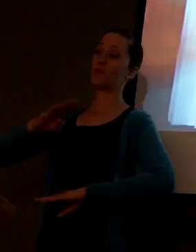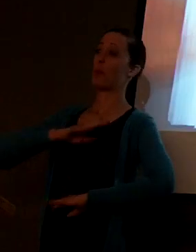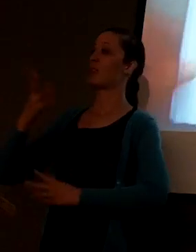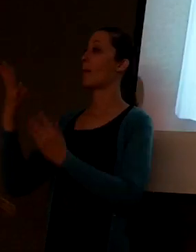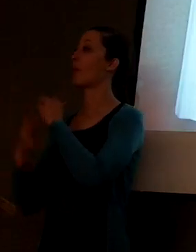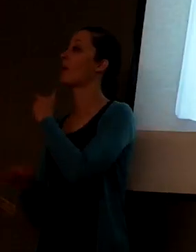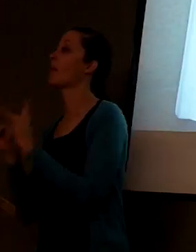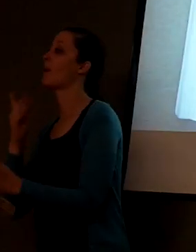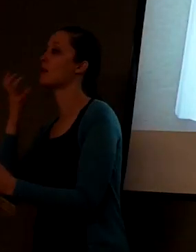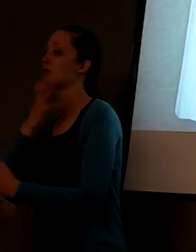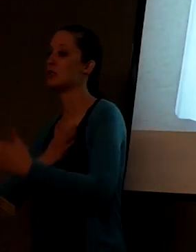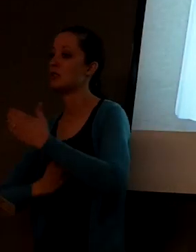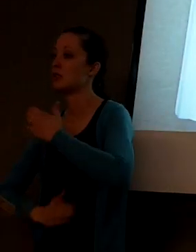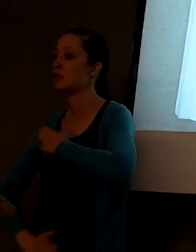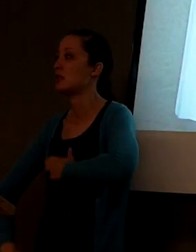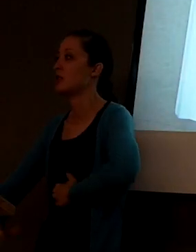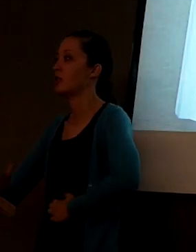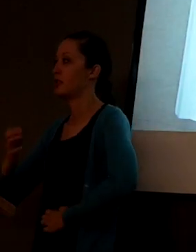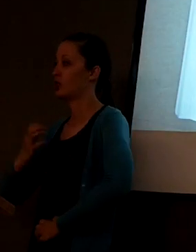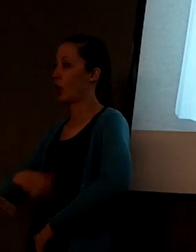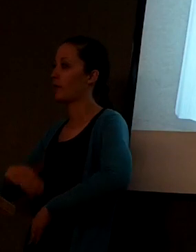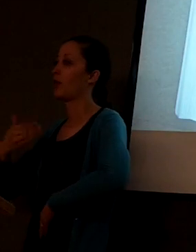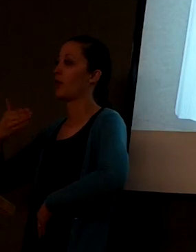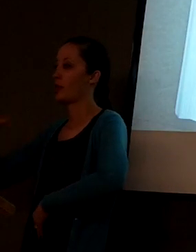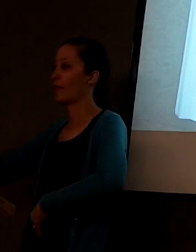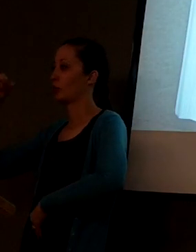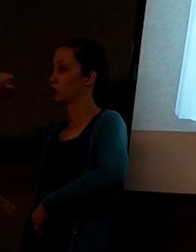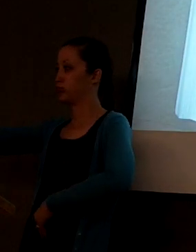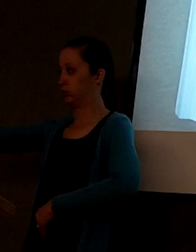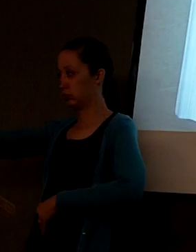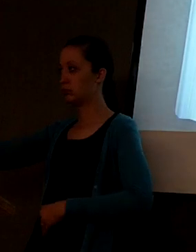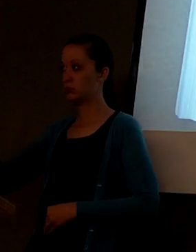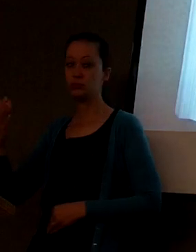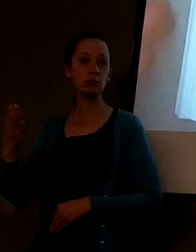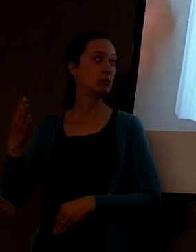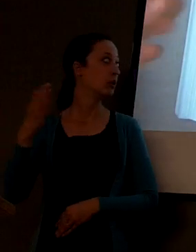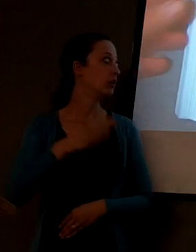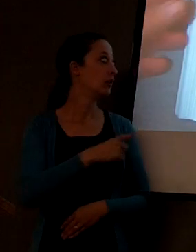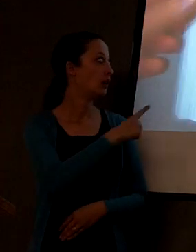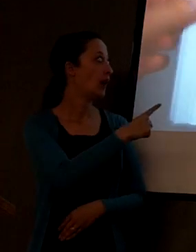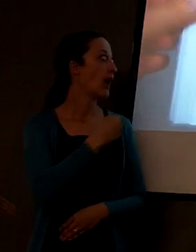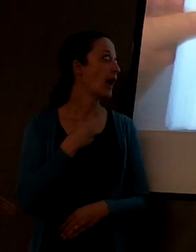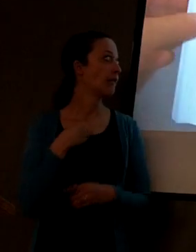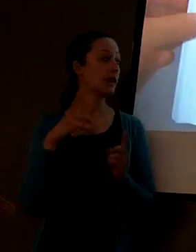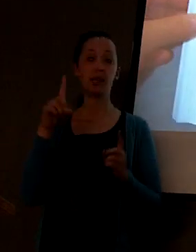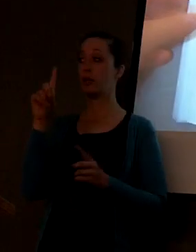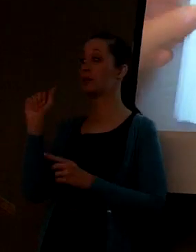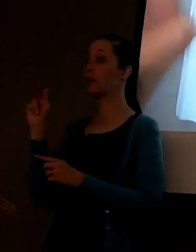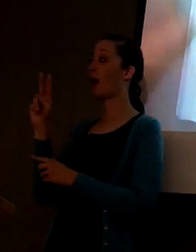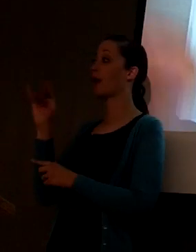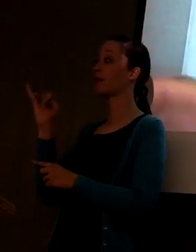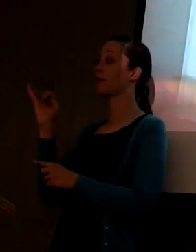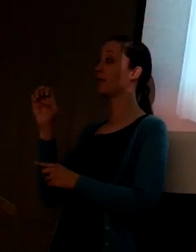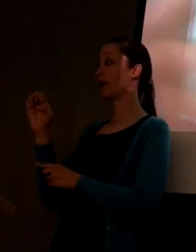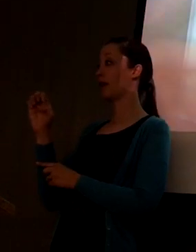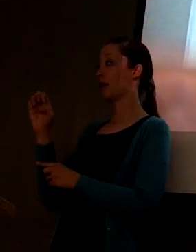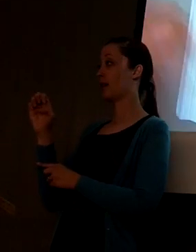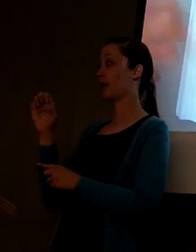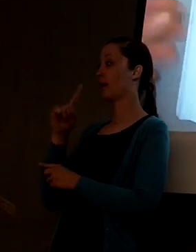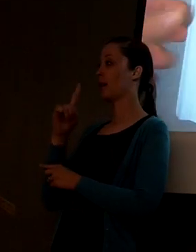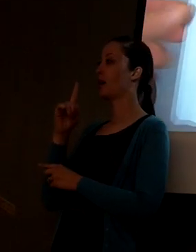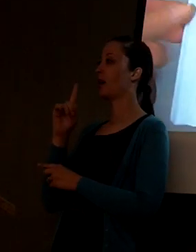have the David paintings, and he's going to represent Rembrandt, and they're not Rembrandt,